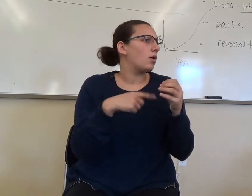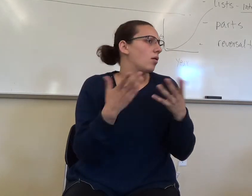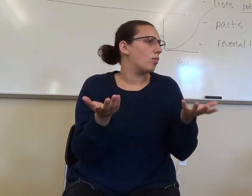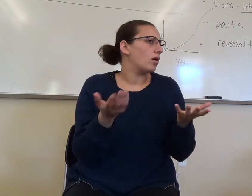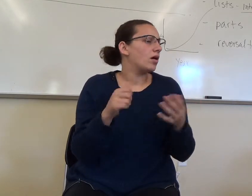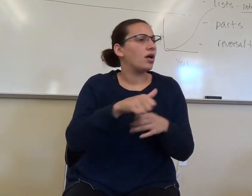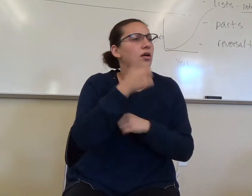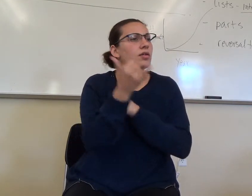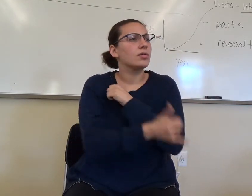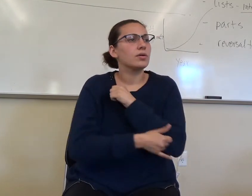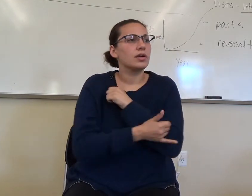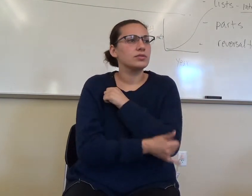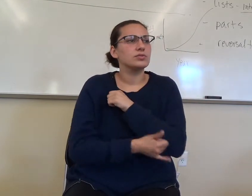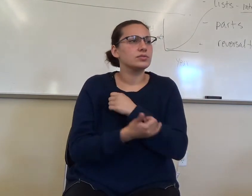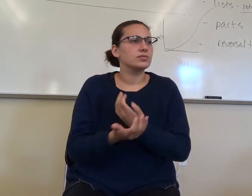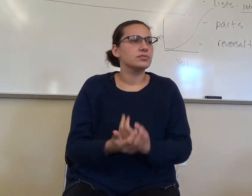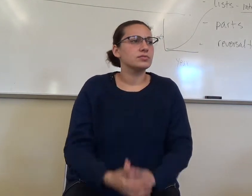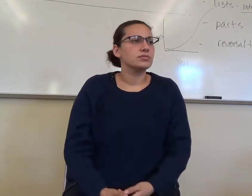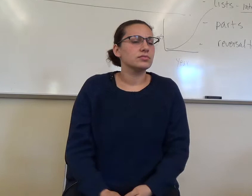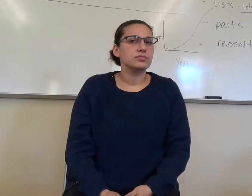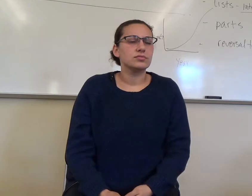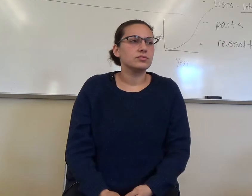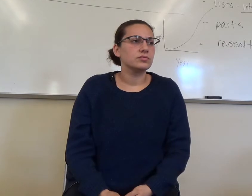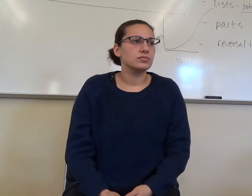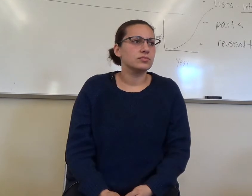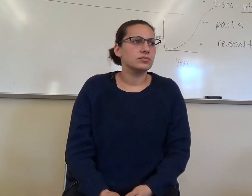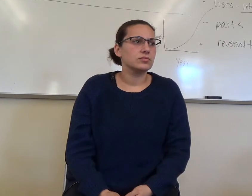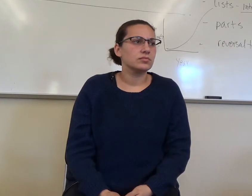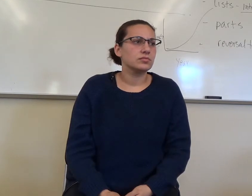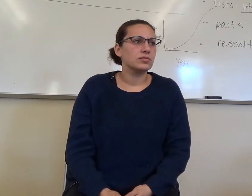other countries' family leave policies?